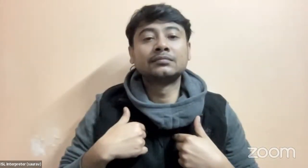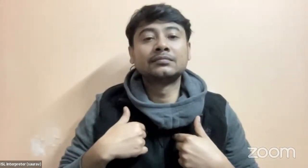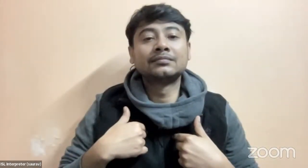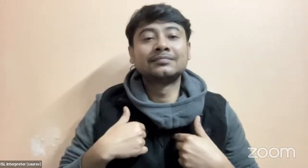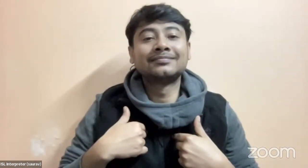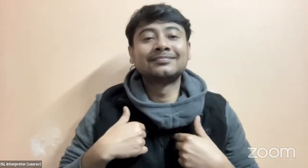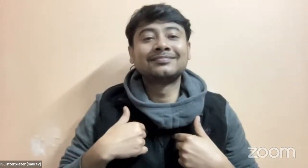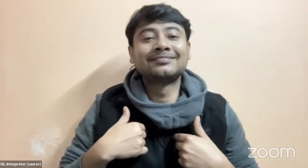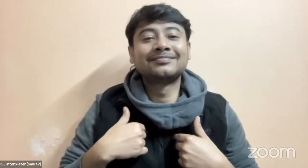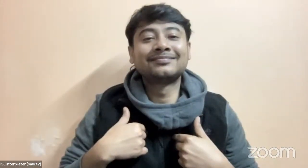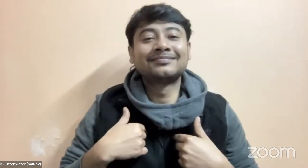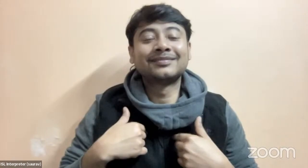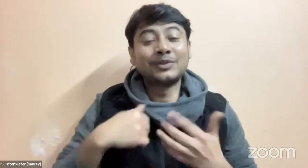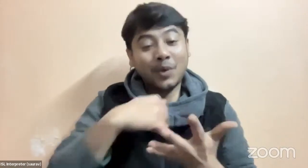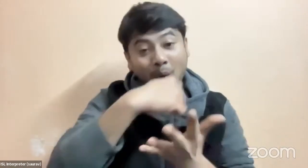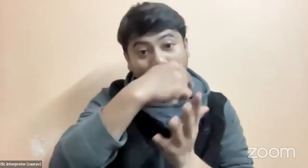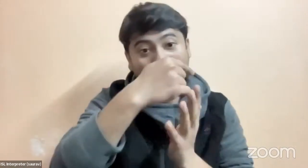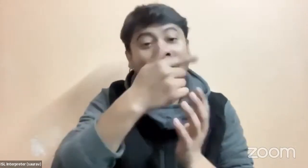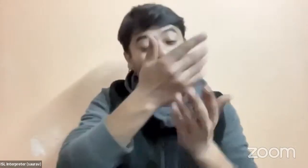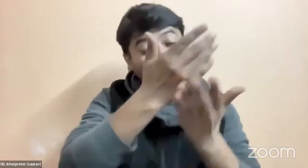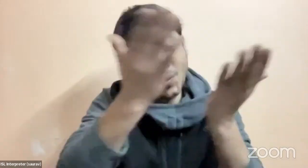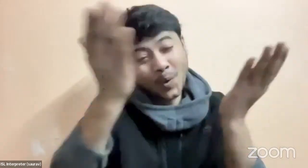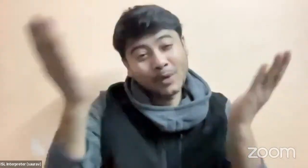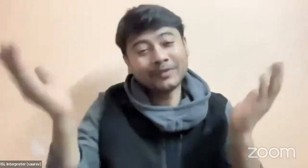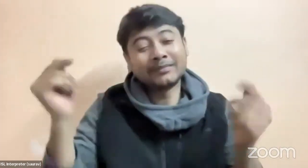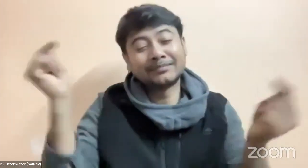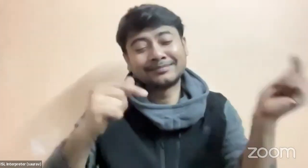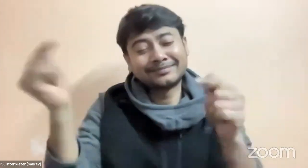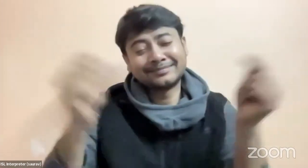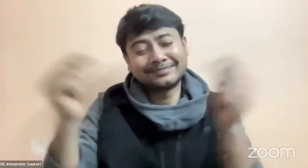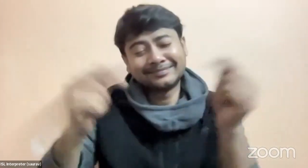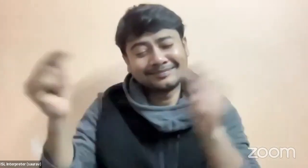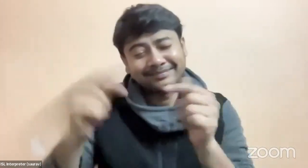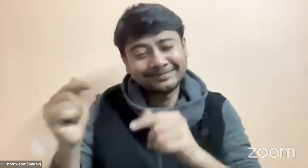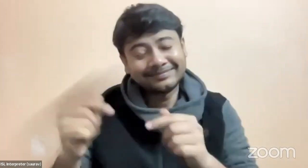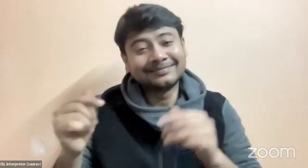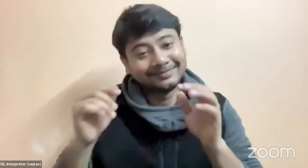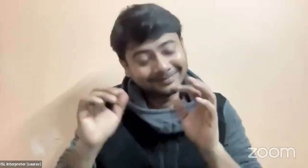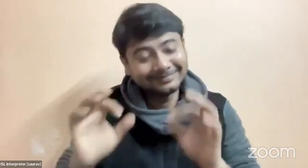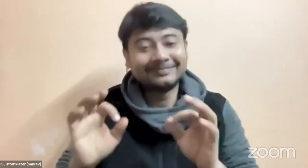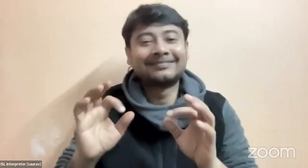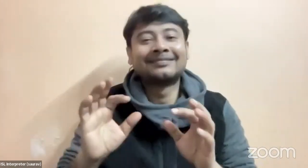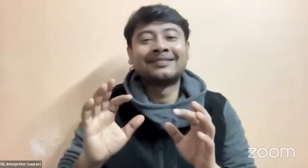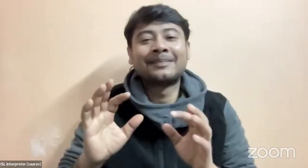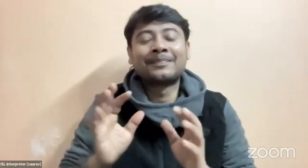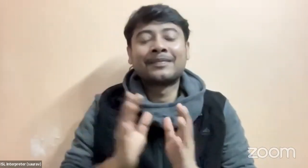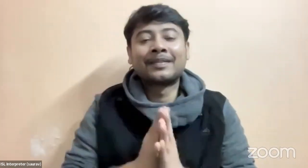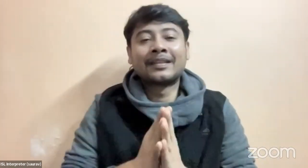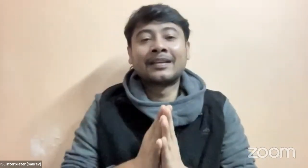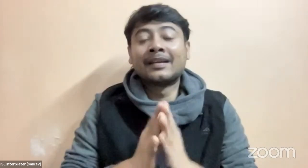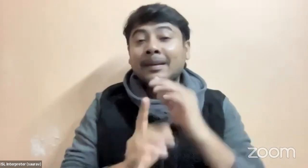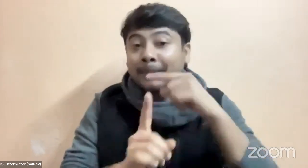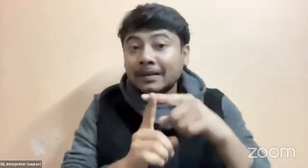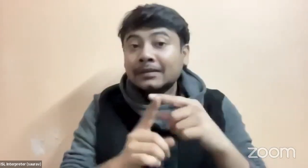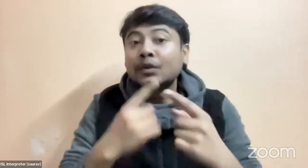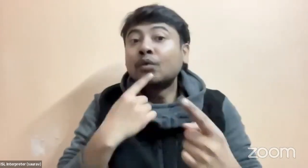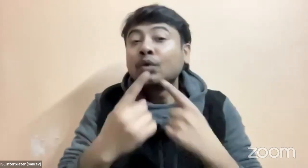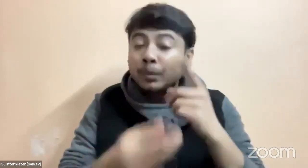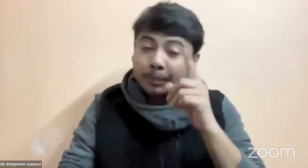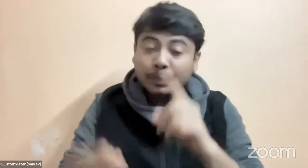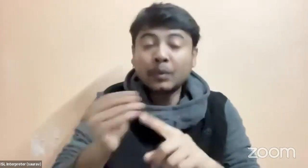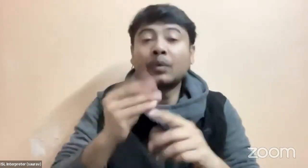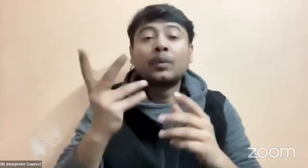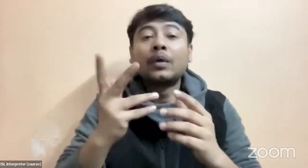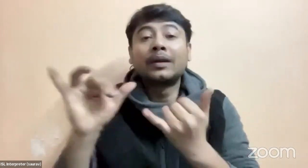So like that, all of them, they come together. And then finally we discussed on the difference of Lord Gauranga